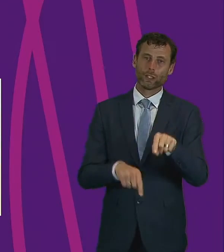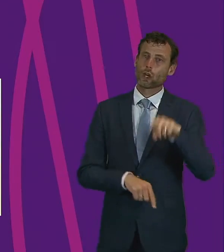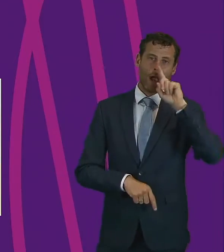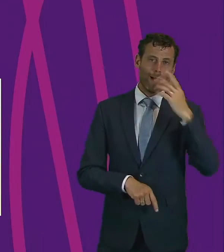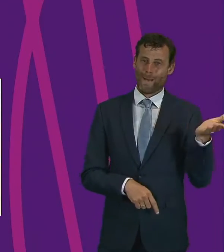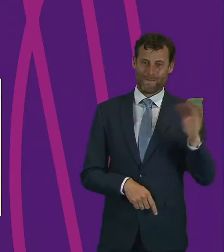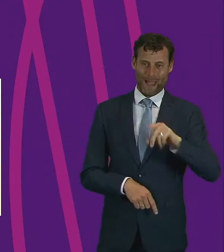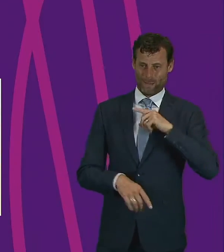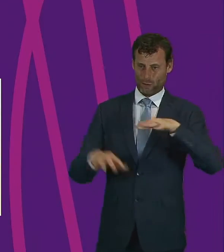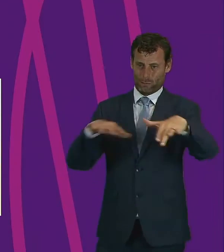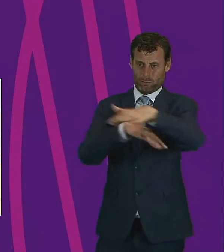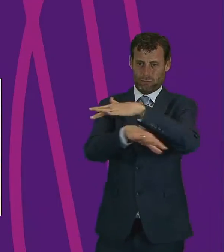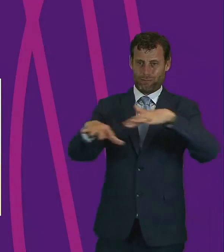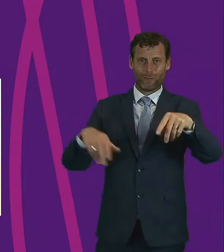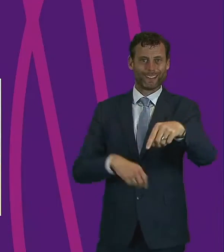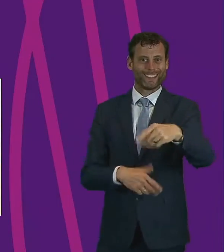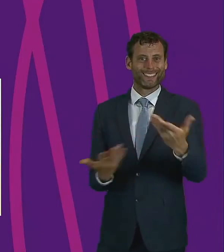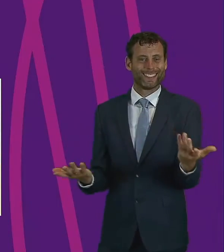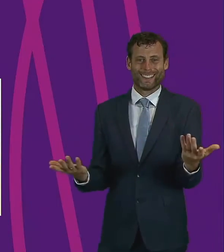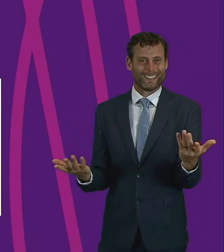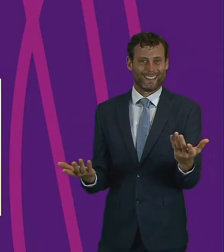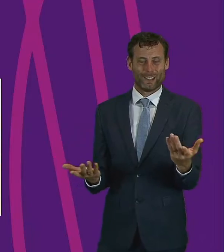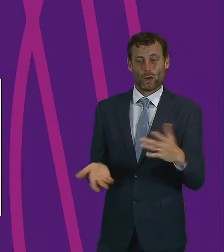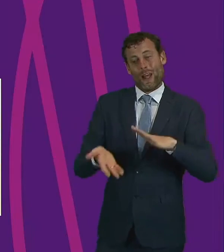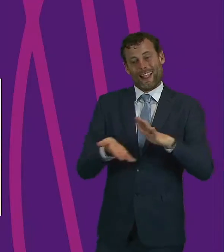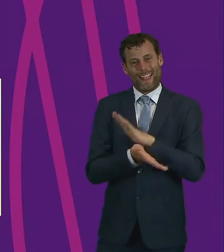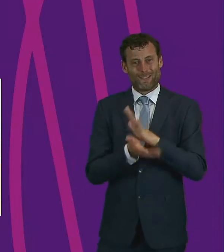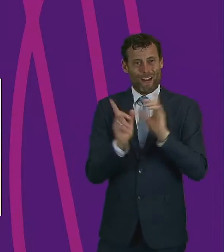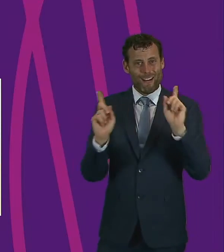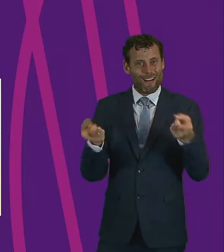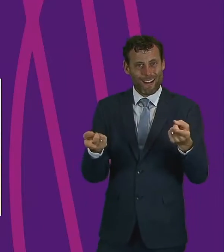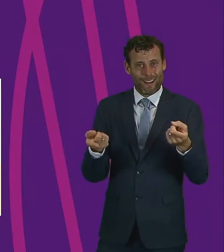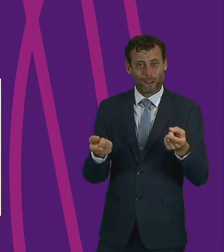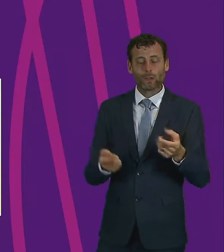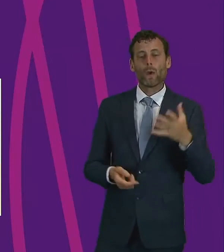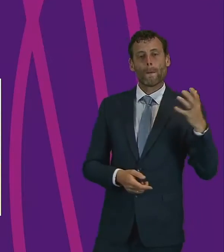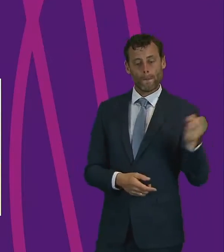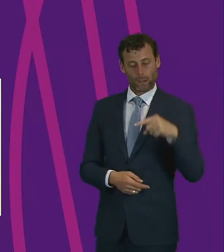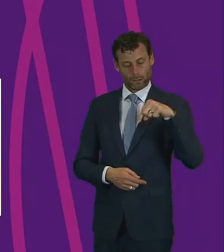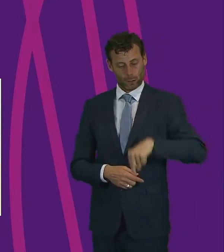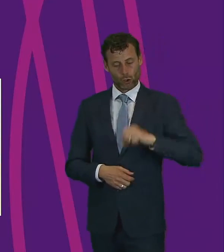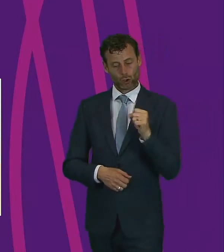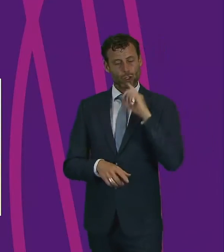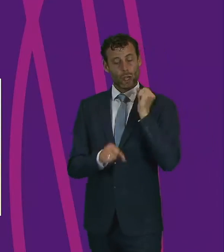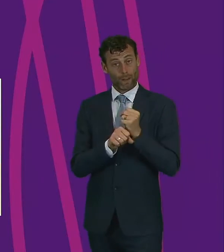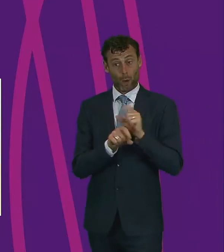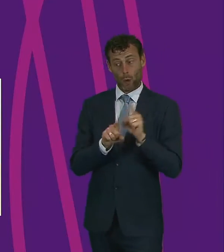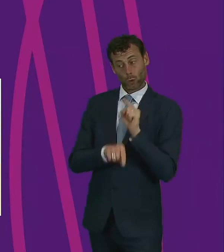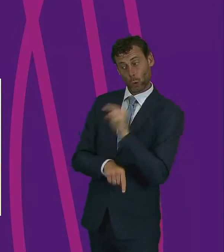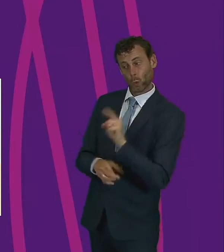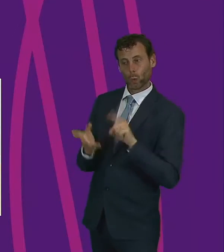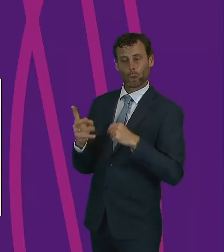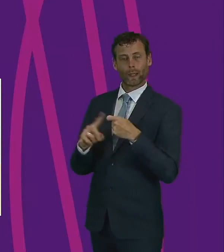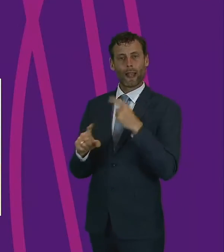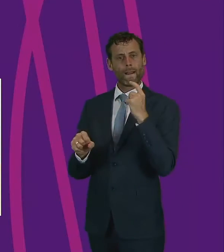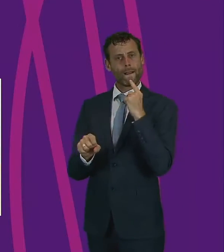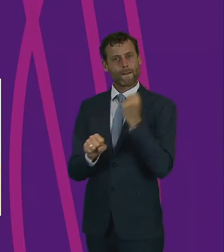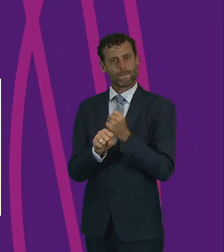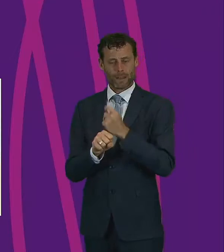case for many others operating within leisure. So there has to be, from the Scottish Government and from the UK Government, continued support